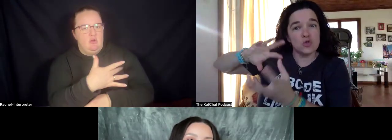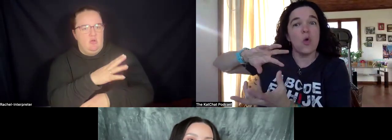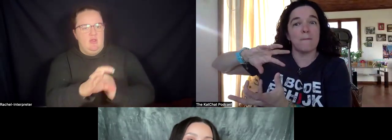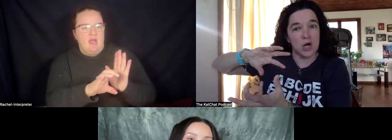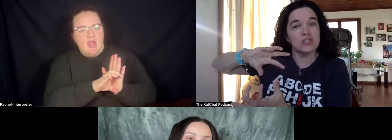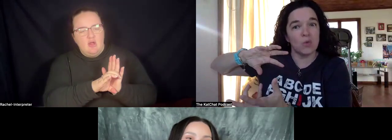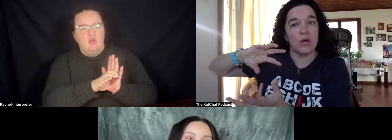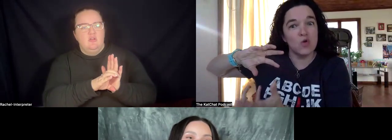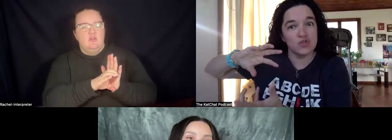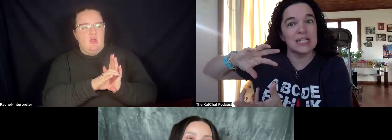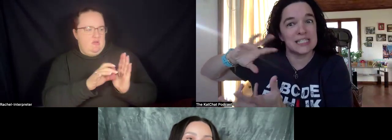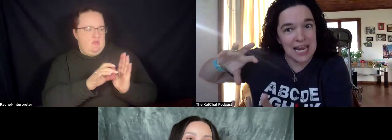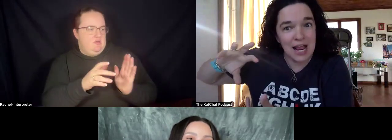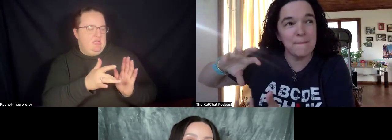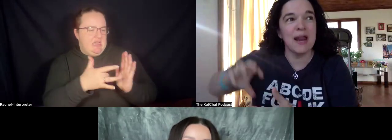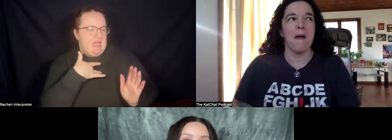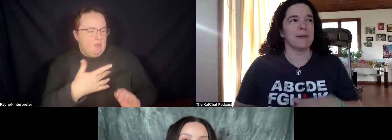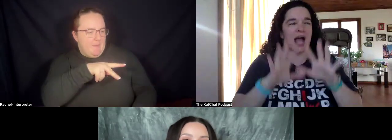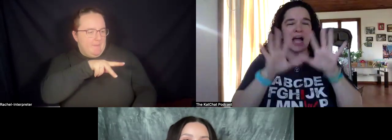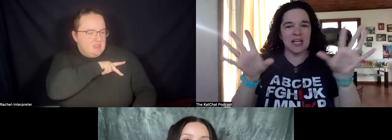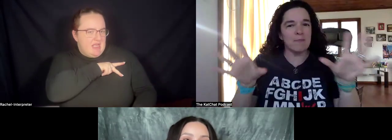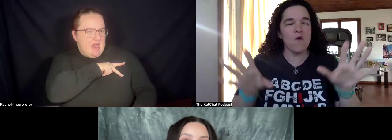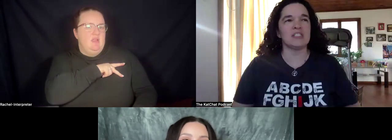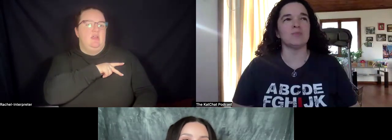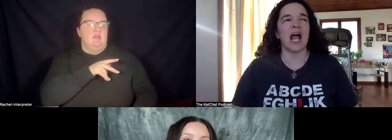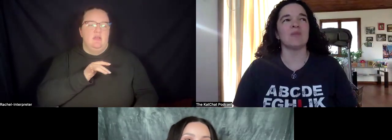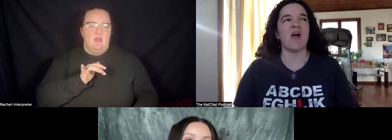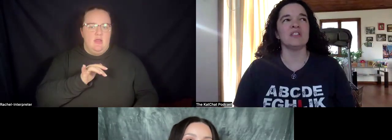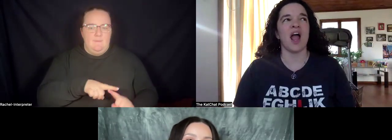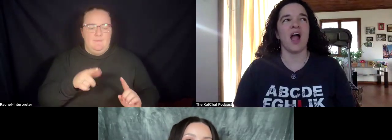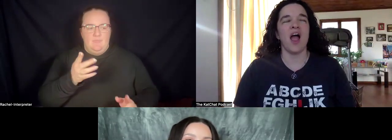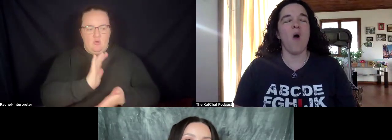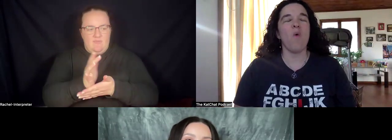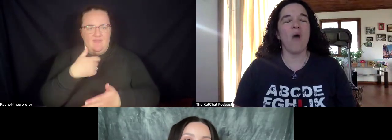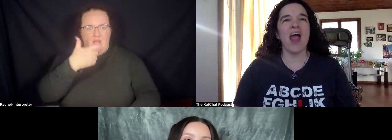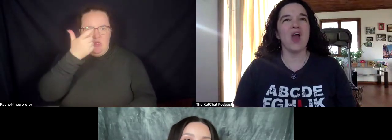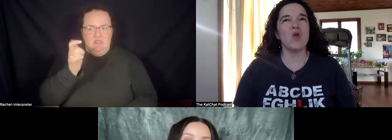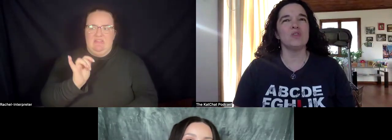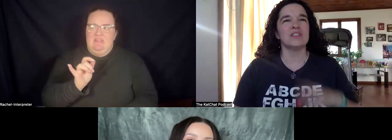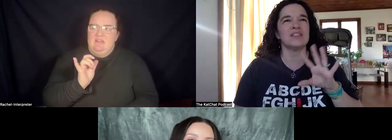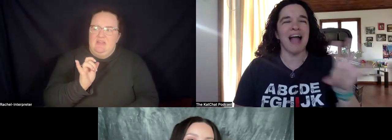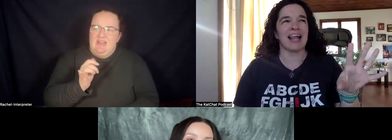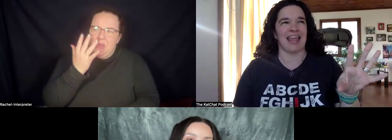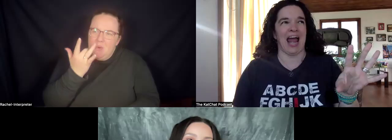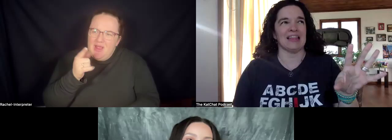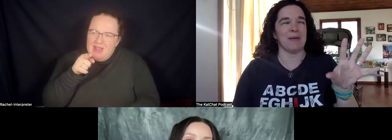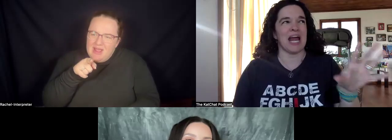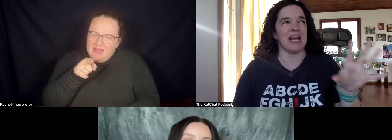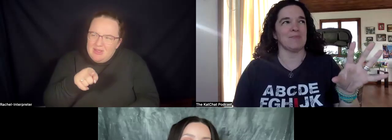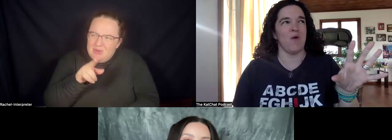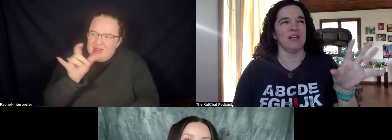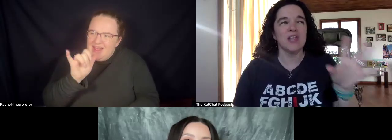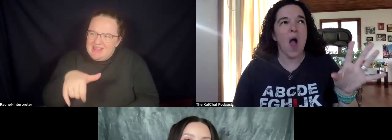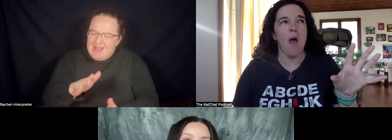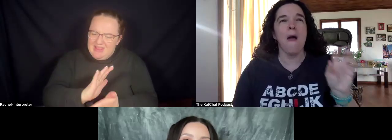or the usual person we usually see him. And I see movies sometimes I was like, why are you like that in the